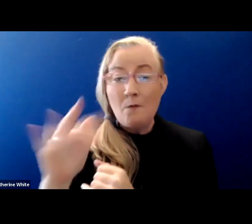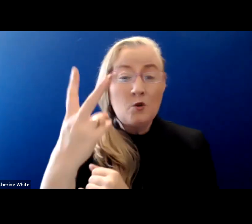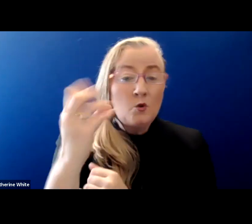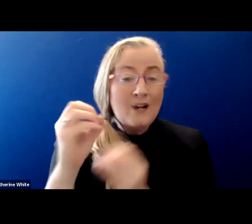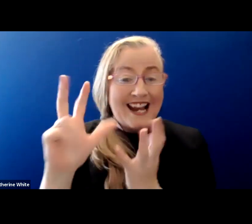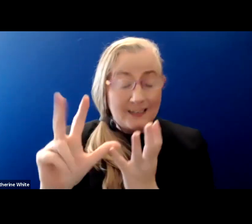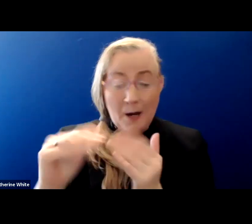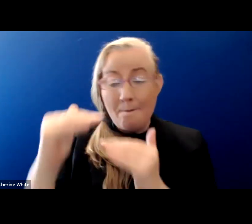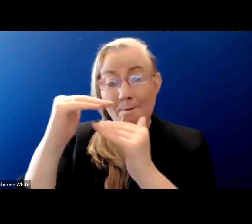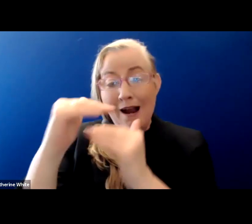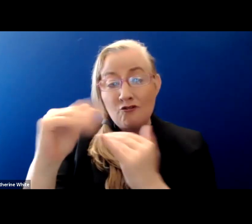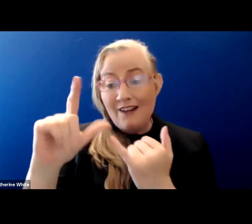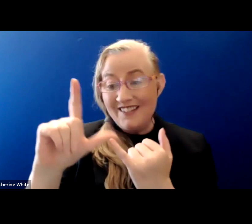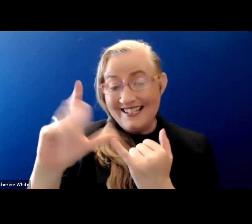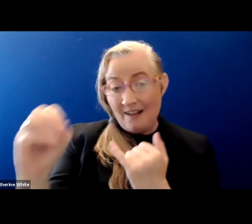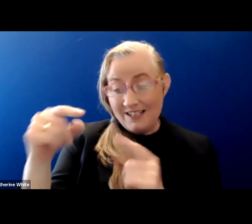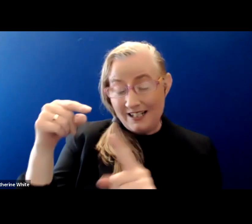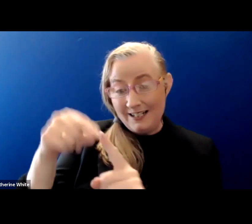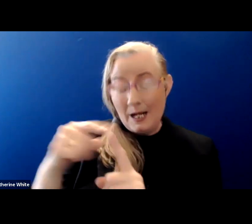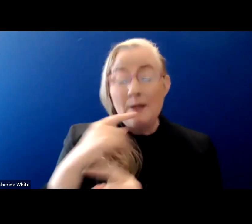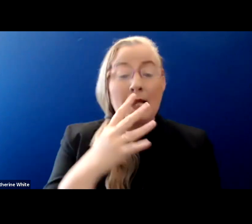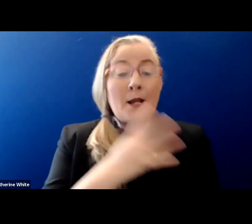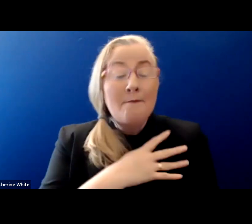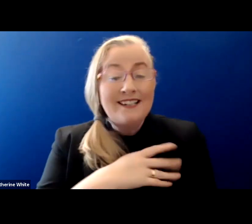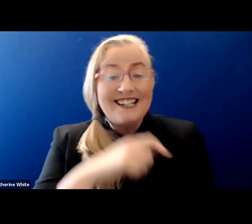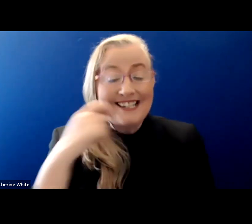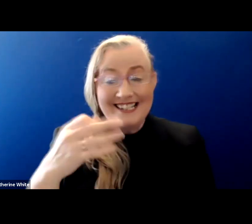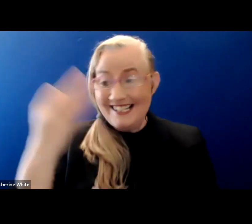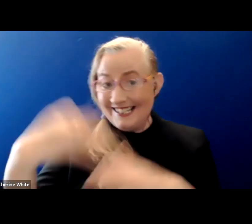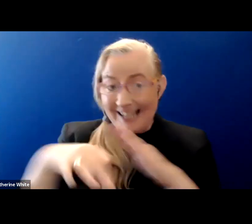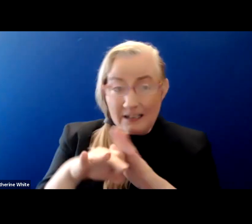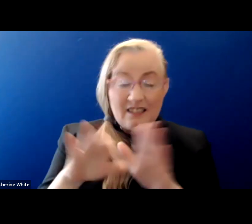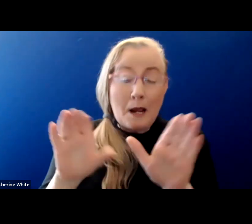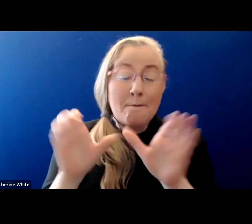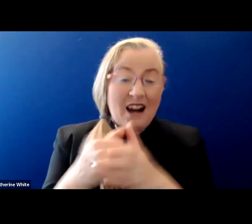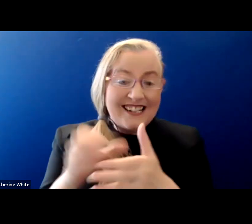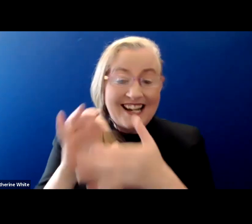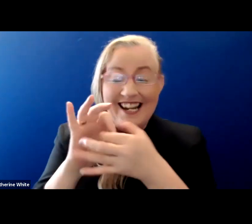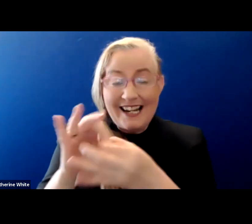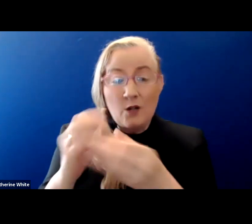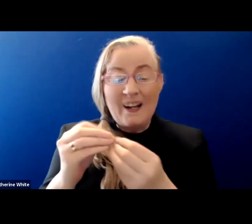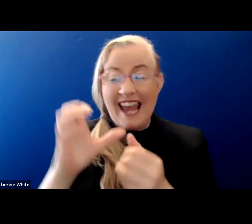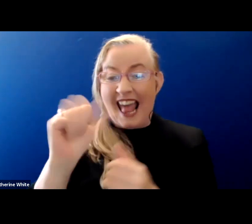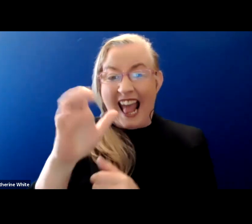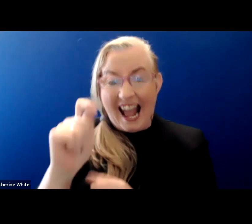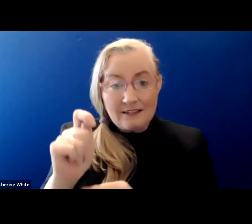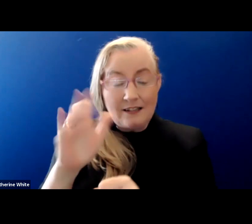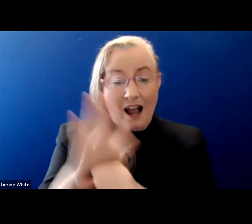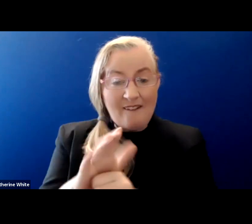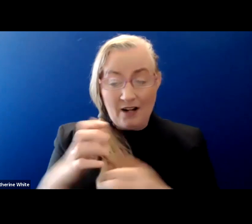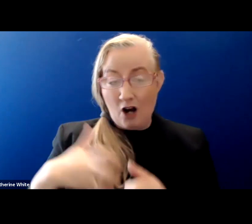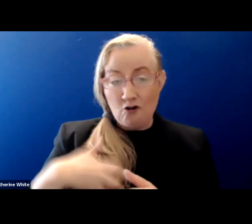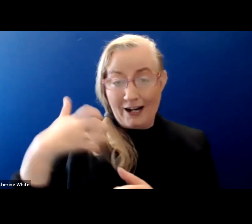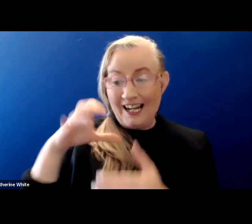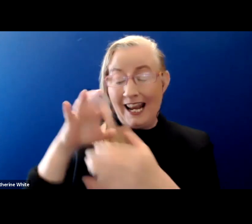In paragraph 70, the committee stated that states, parties engaged in acts of aggression as defined in